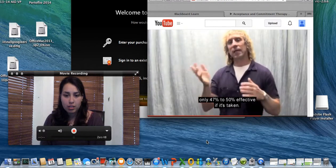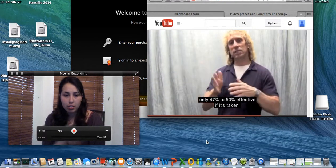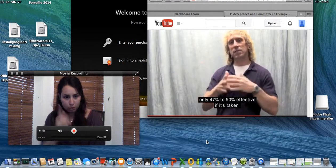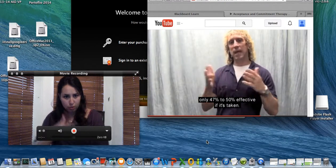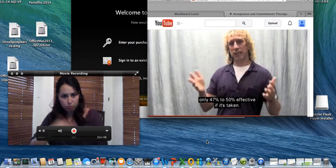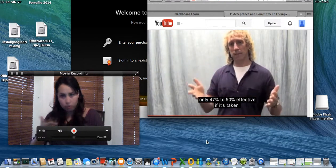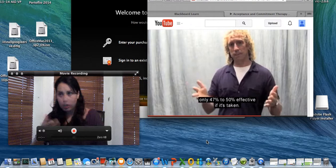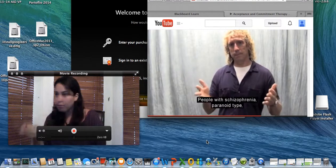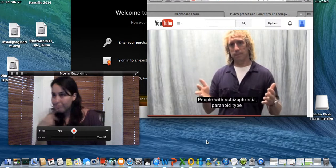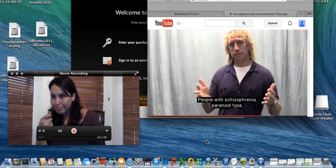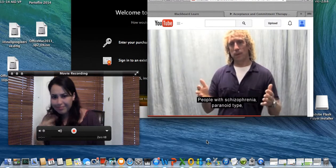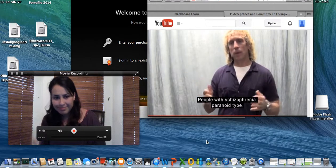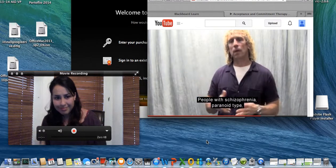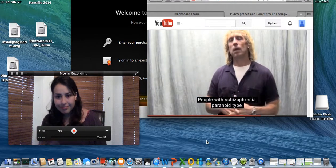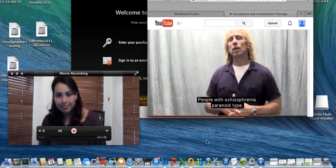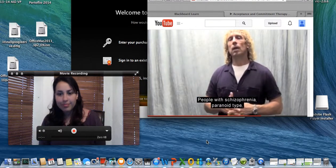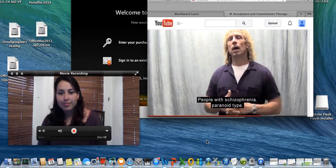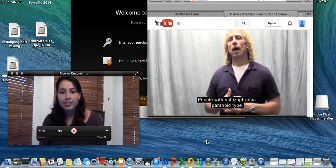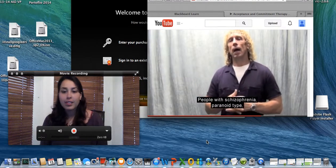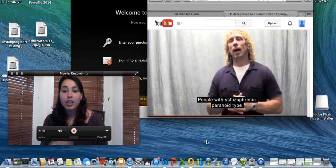if it's taken.